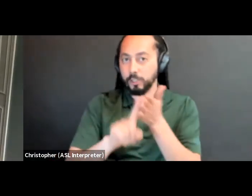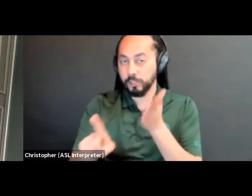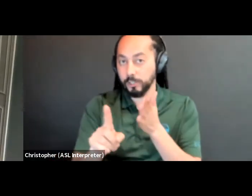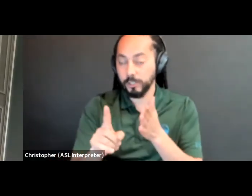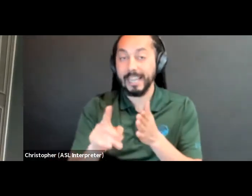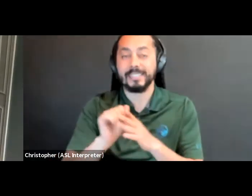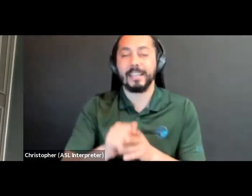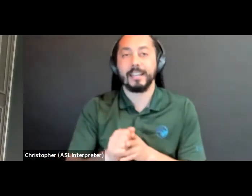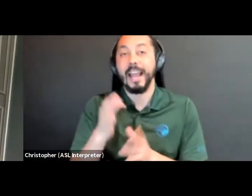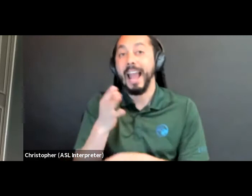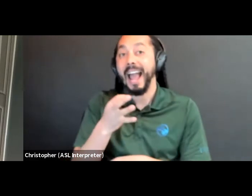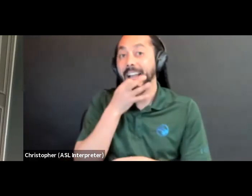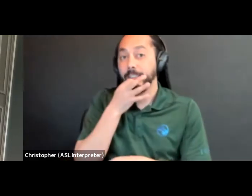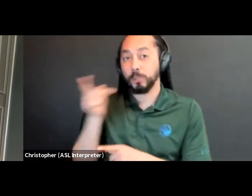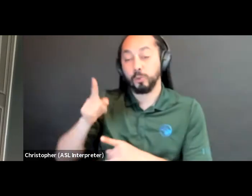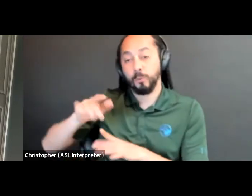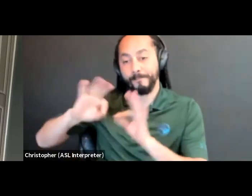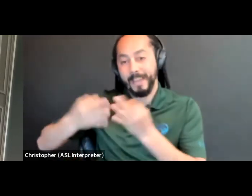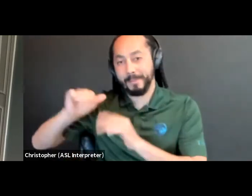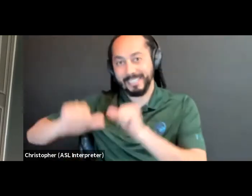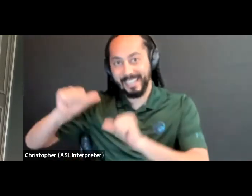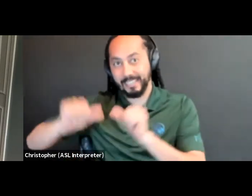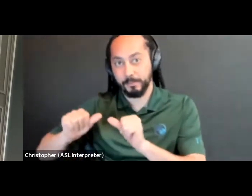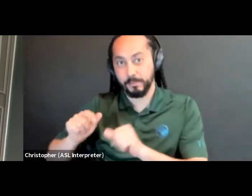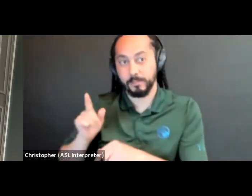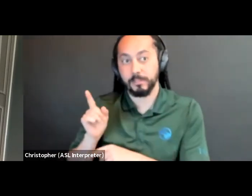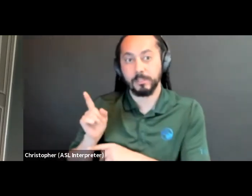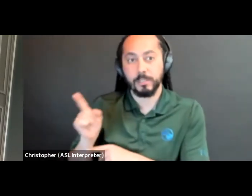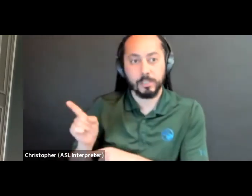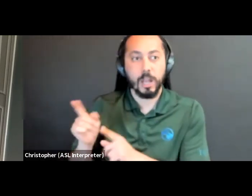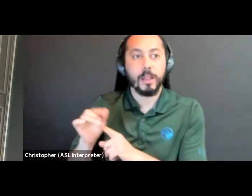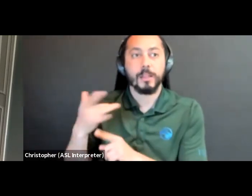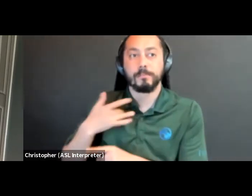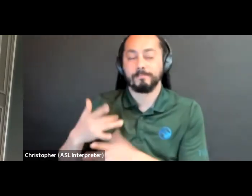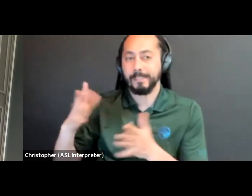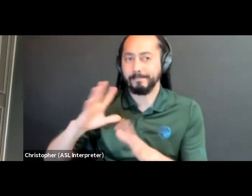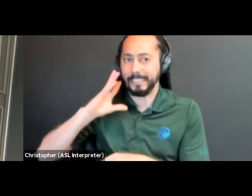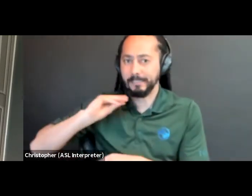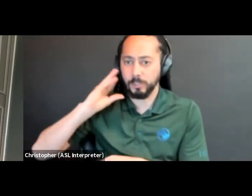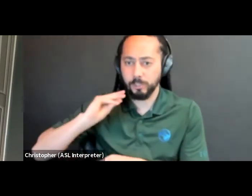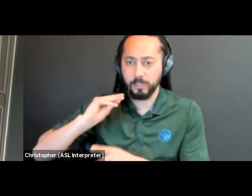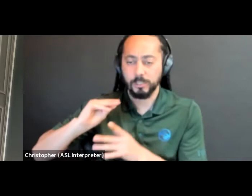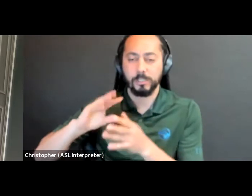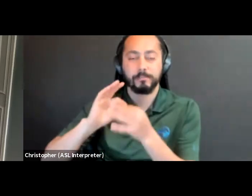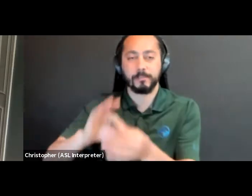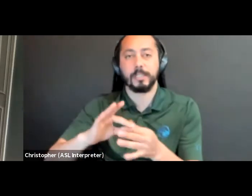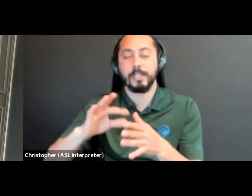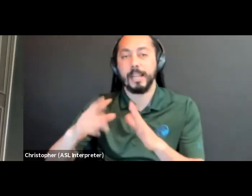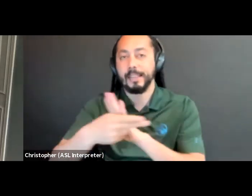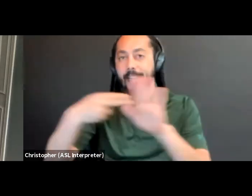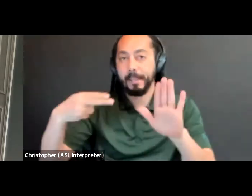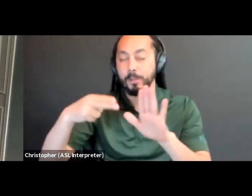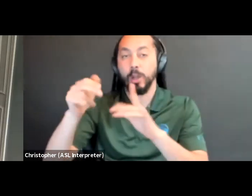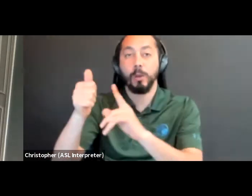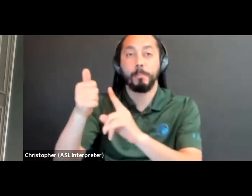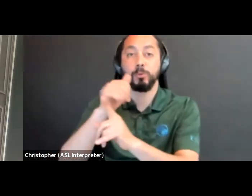conducting family assessment have been hugely influential in terms of labeling abused women